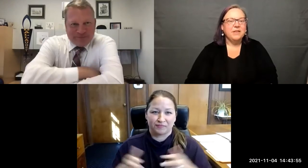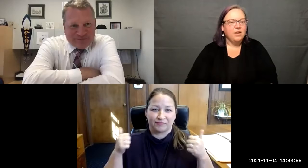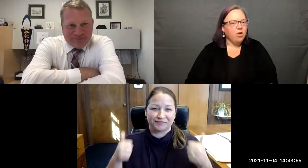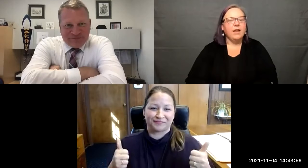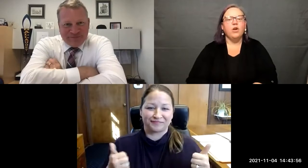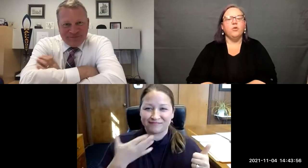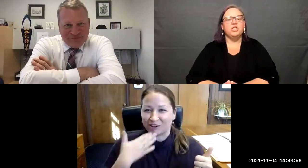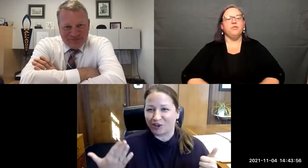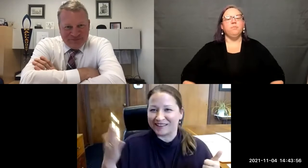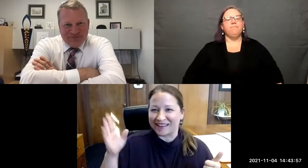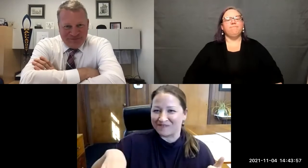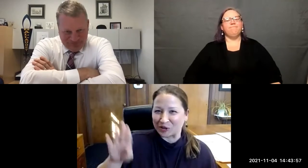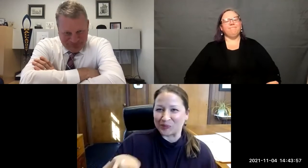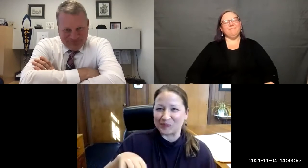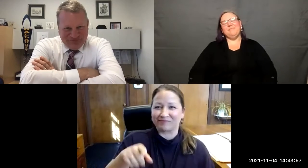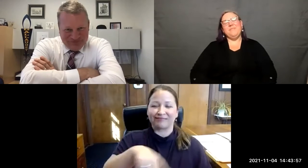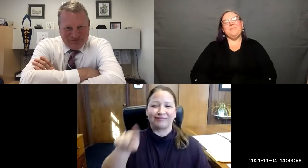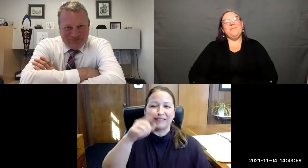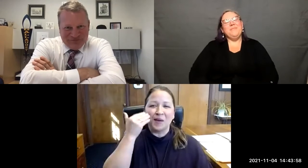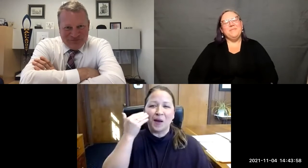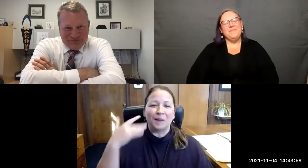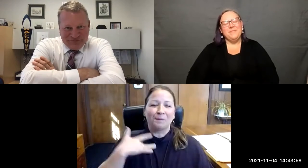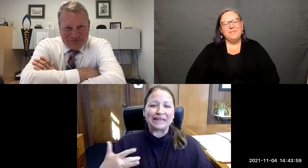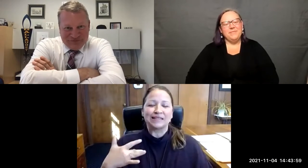All right, go for it, Jennifer. Thank you so much. Good afternoon.